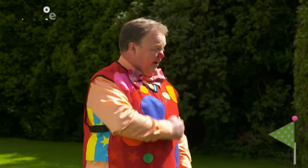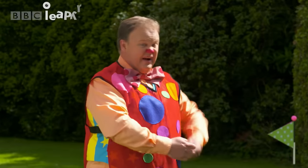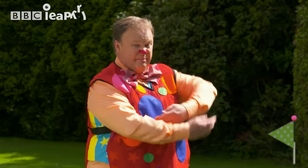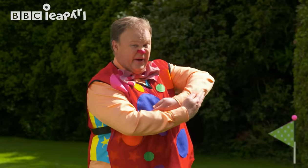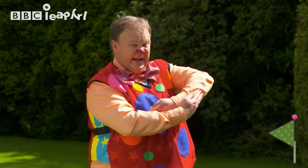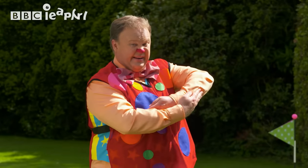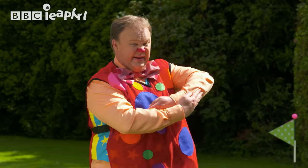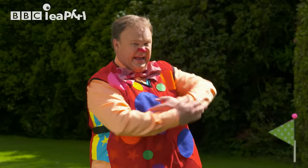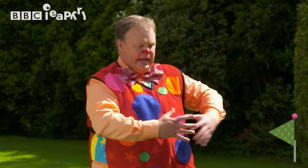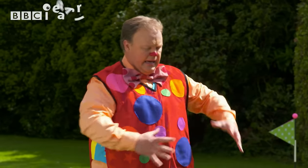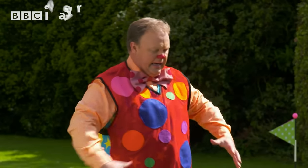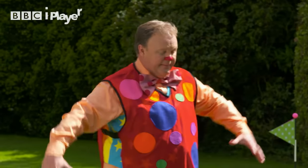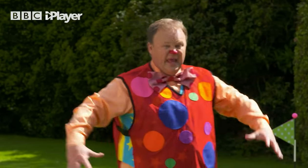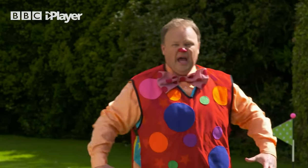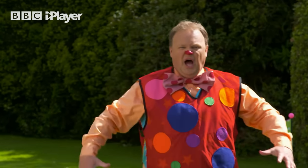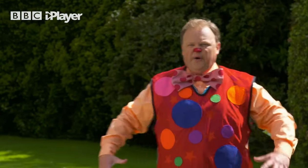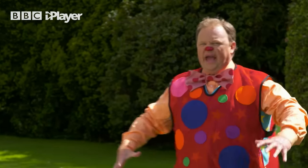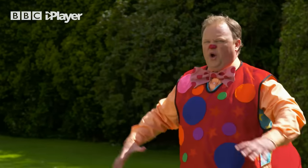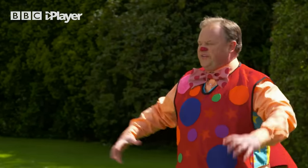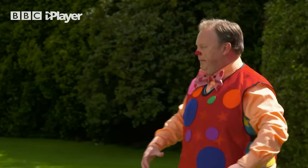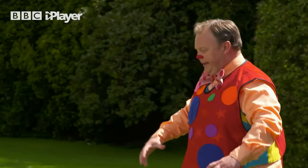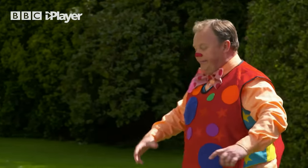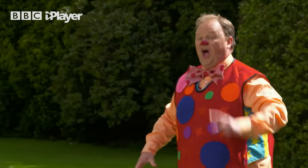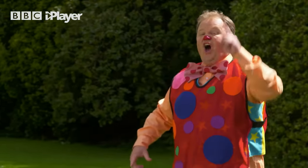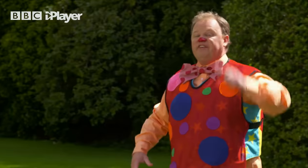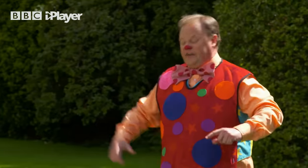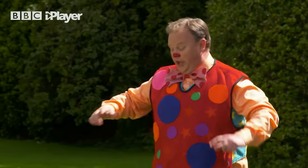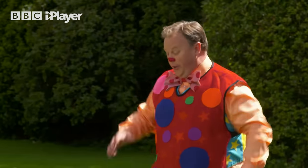Sorry, Polly Dolly. Okay, Lord Tumble, over to you.